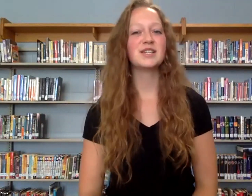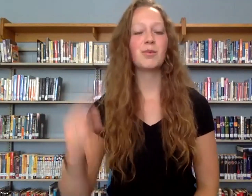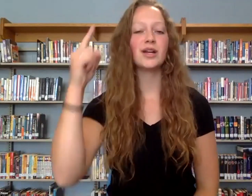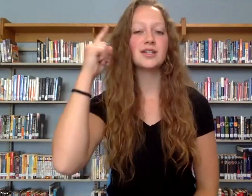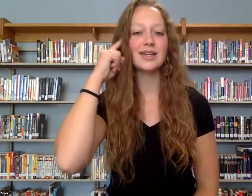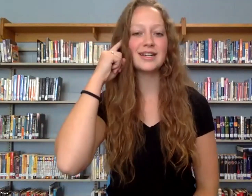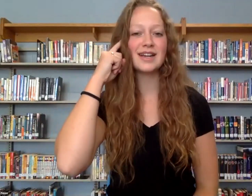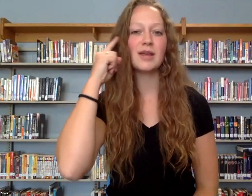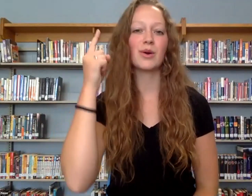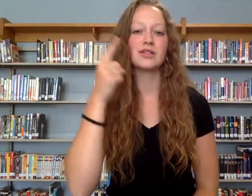point to your ear and you point to your mouth.